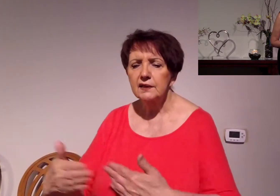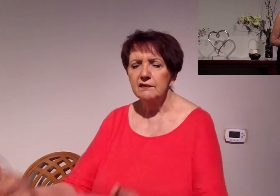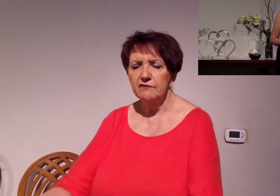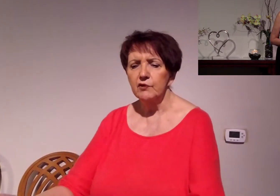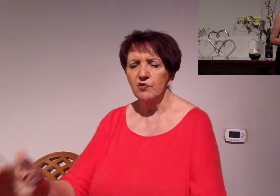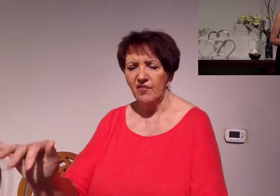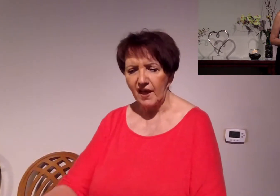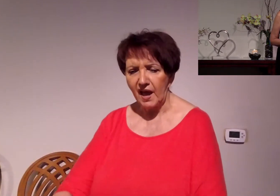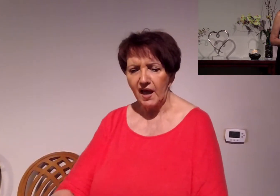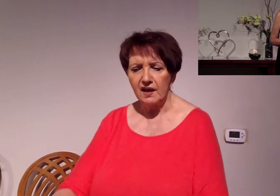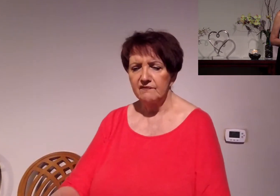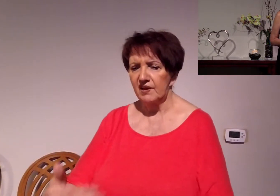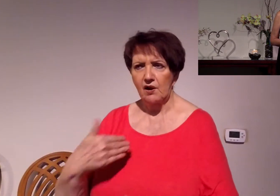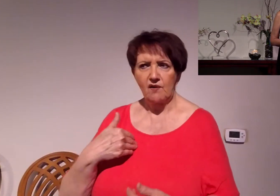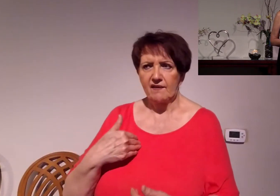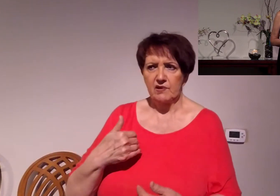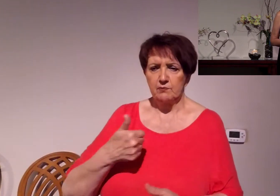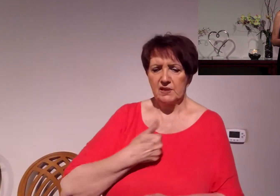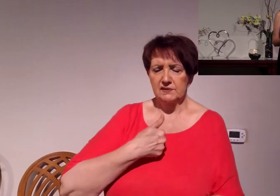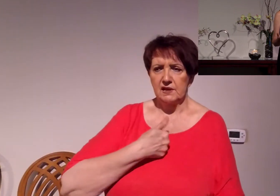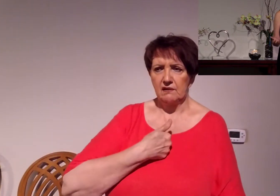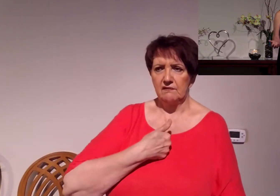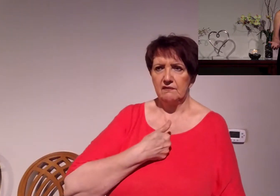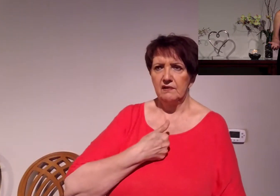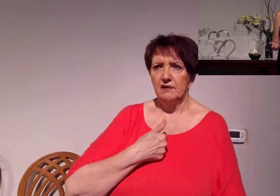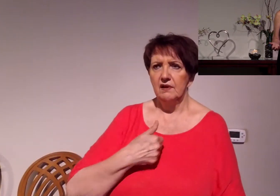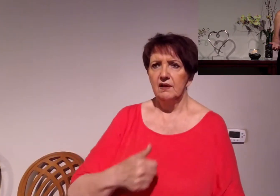resentful that I don't have it myself?